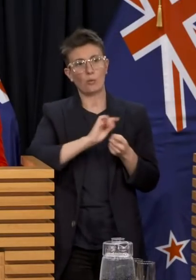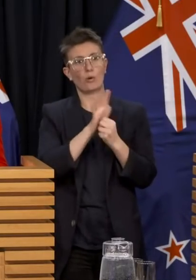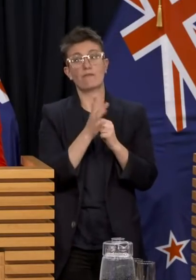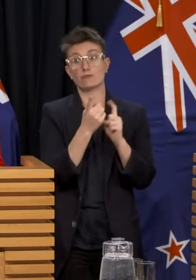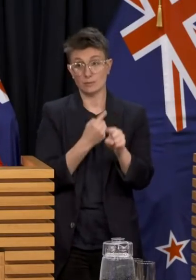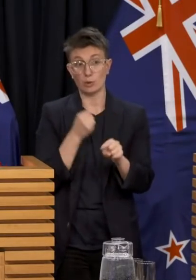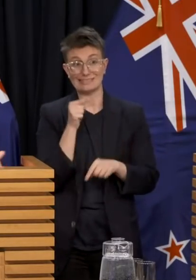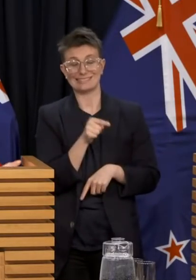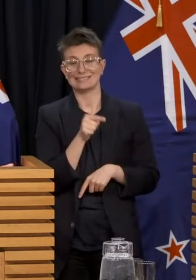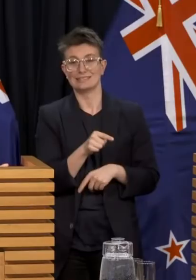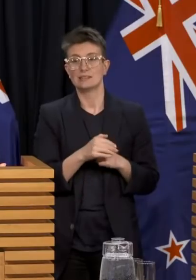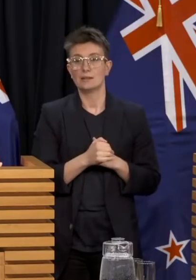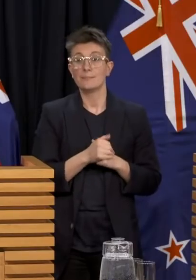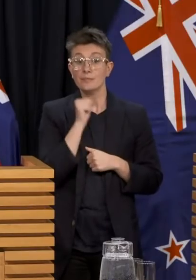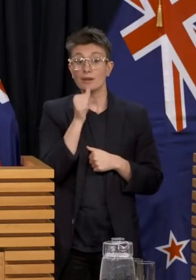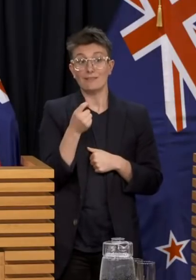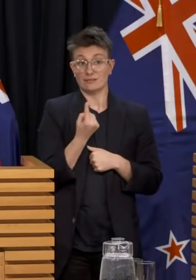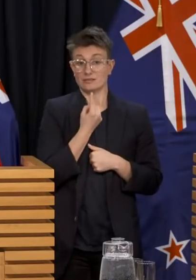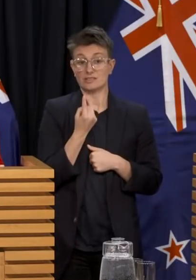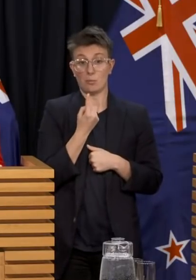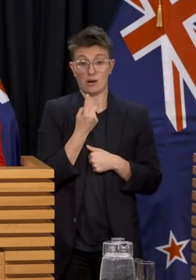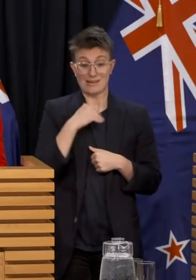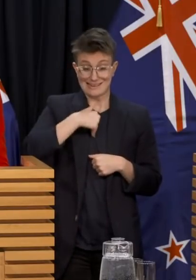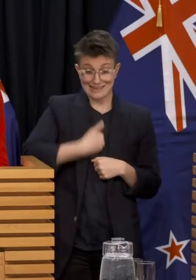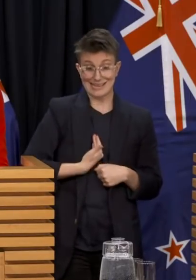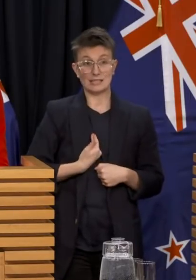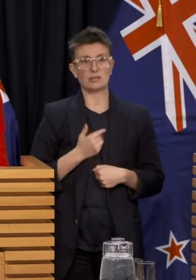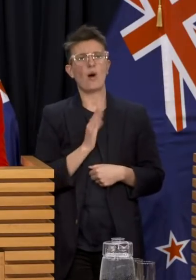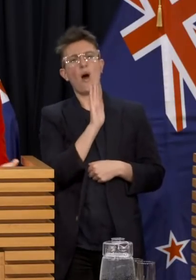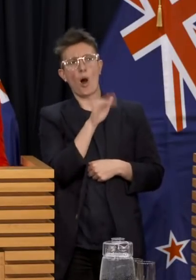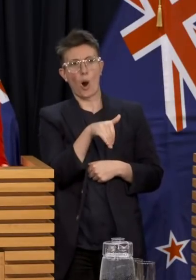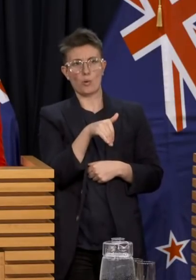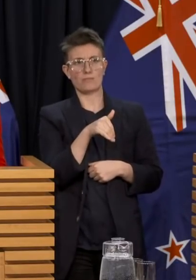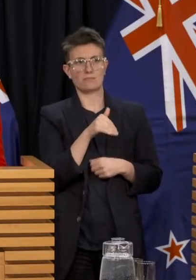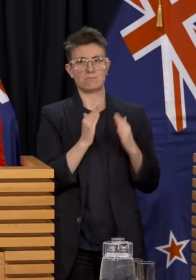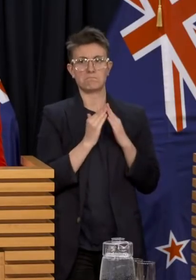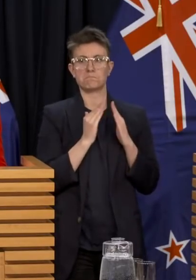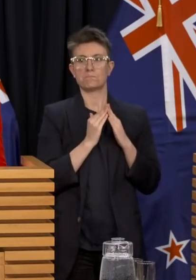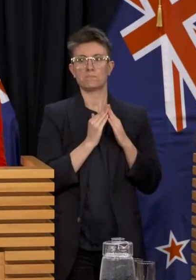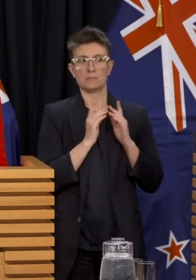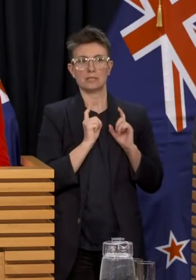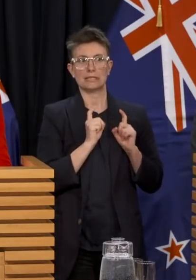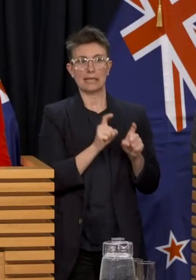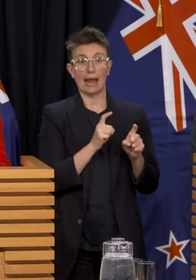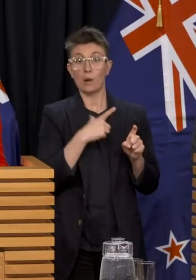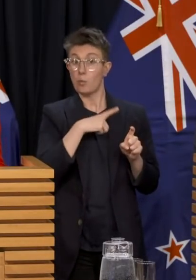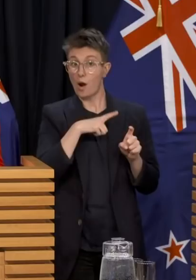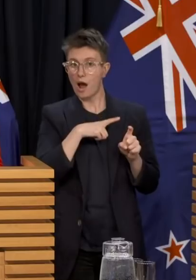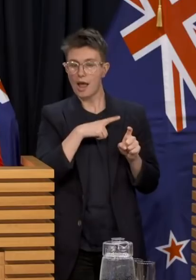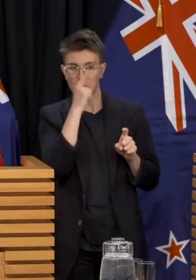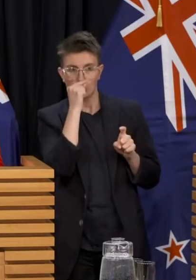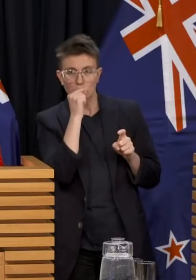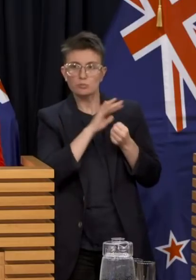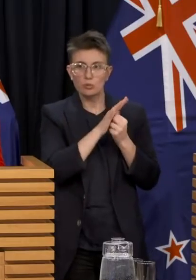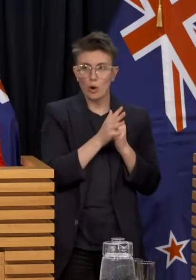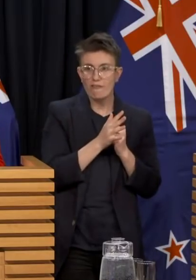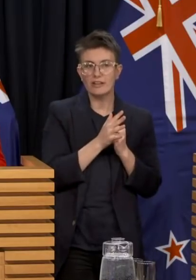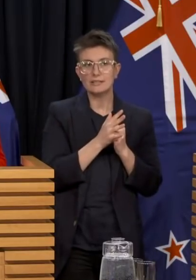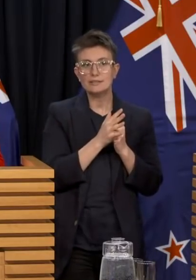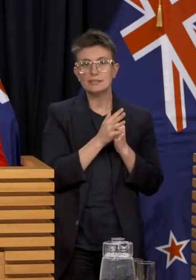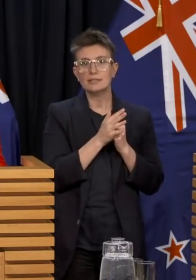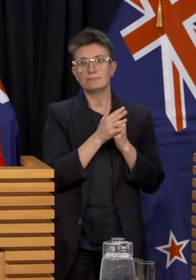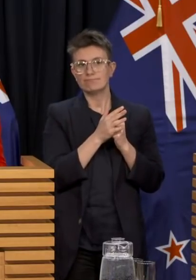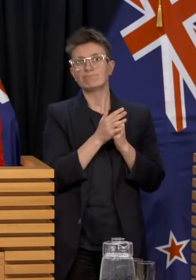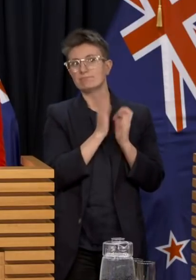need of, does need to stay at home for COVID-related reasons, we have that mechanism in place. That's also been important for our